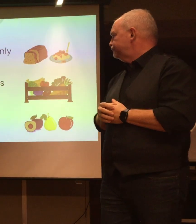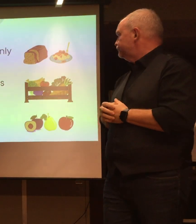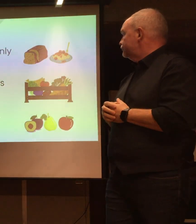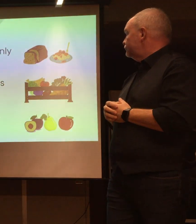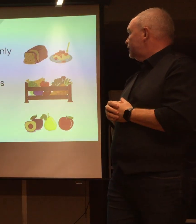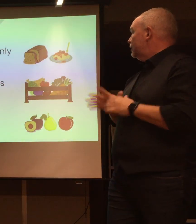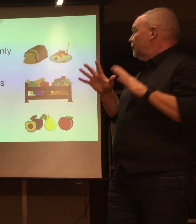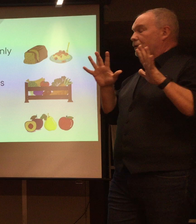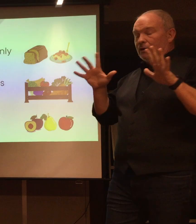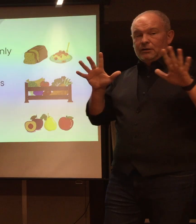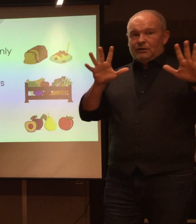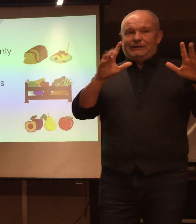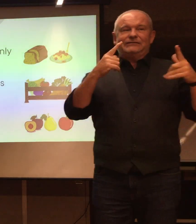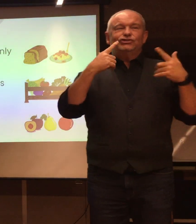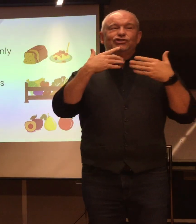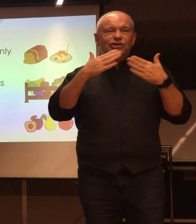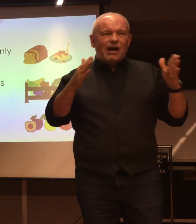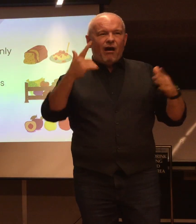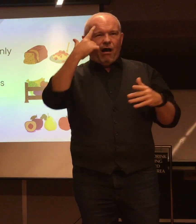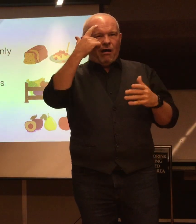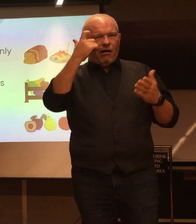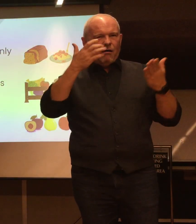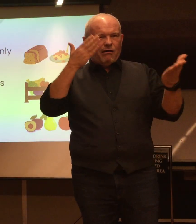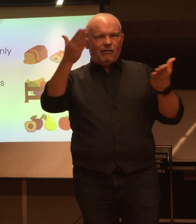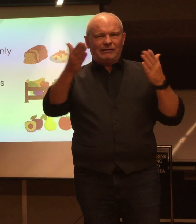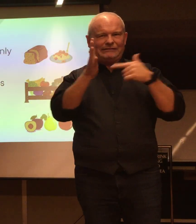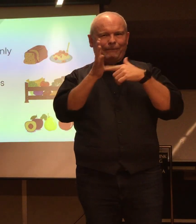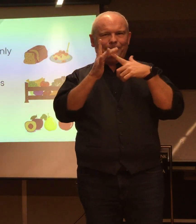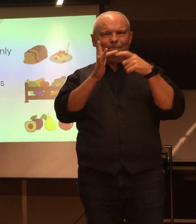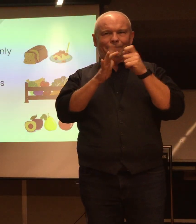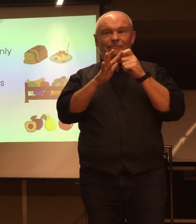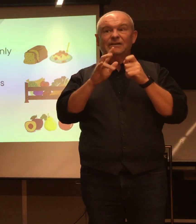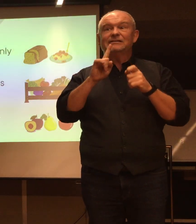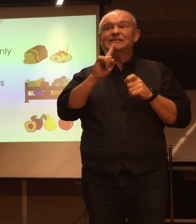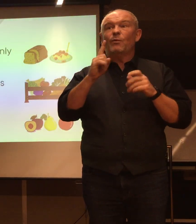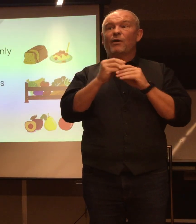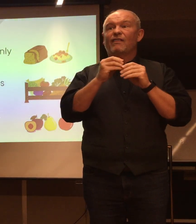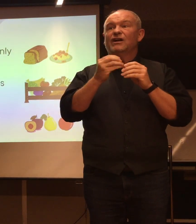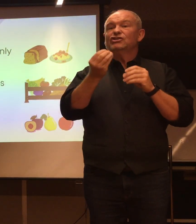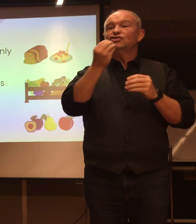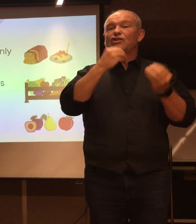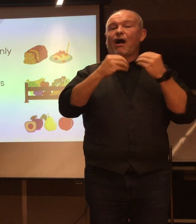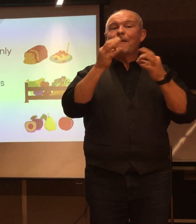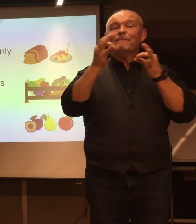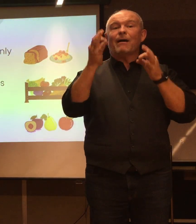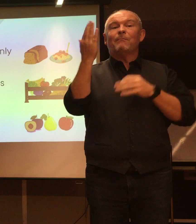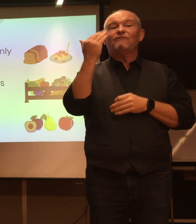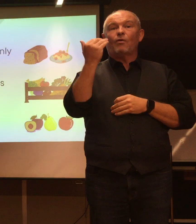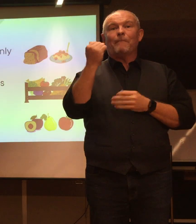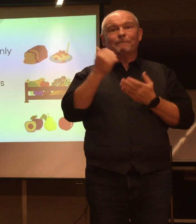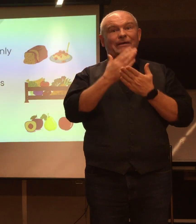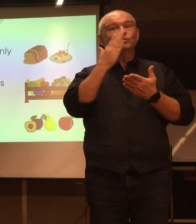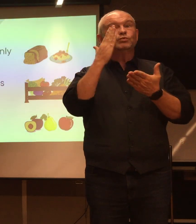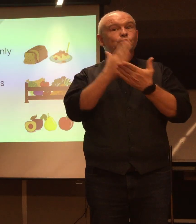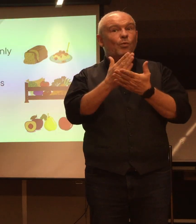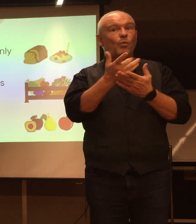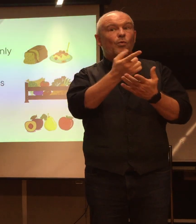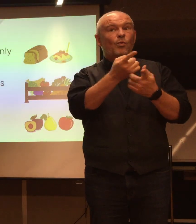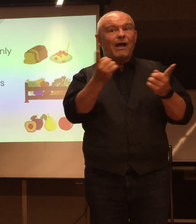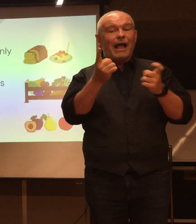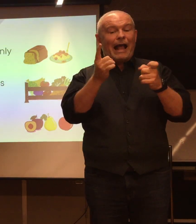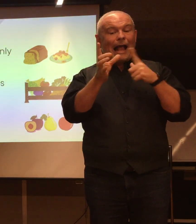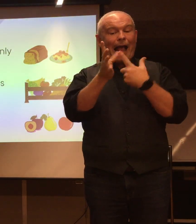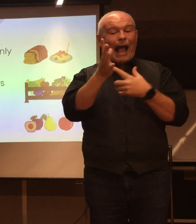So just some general tips. As we looked at with the diet plan earlier, we want to make sure that